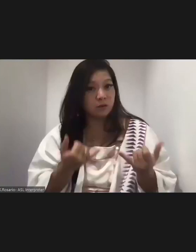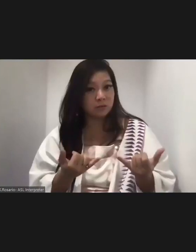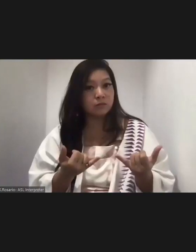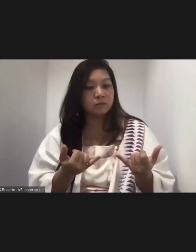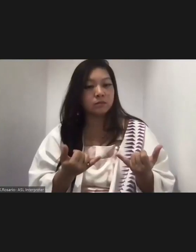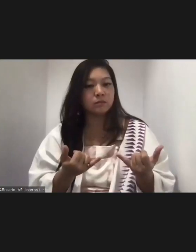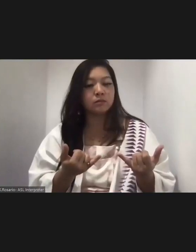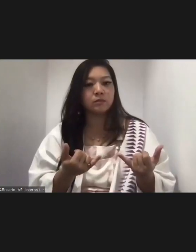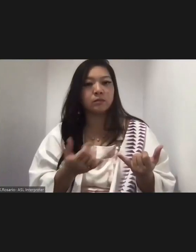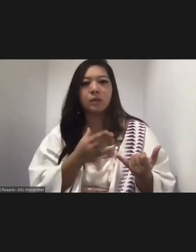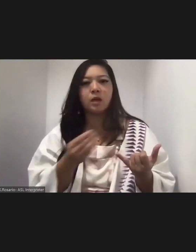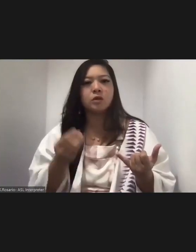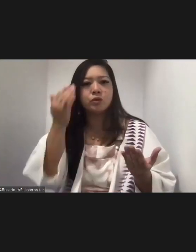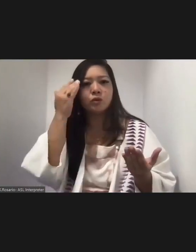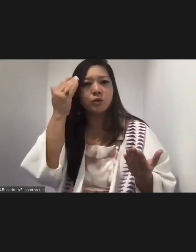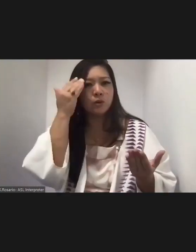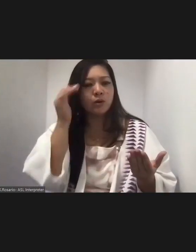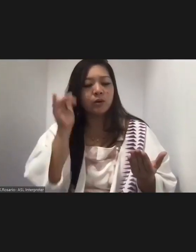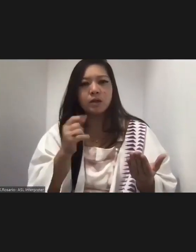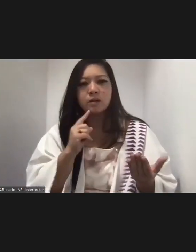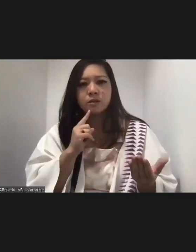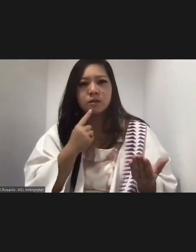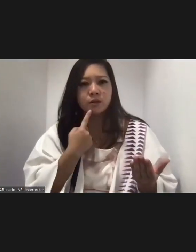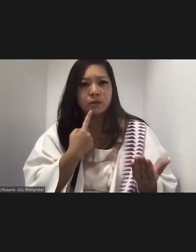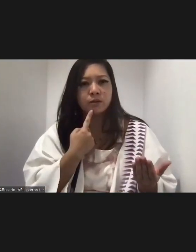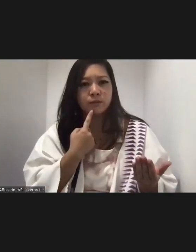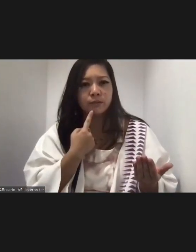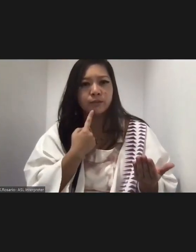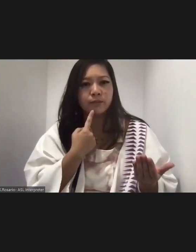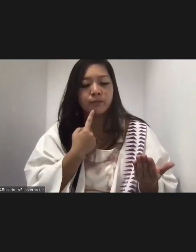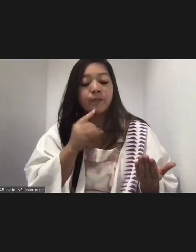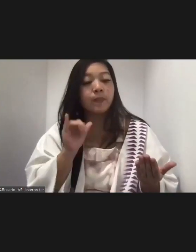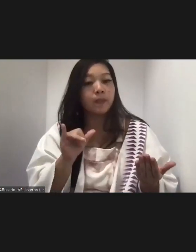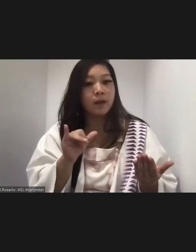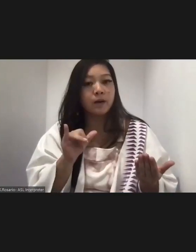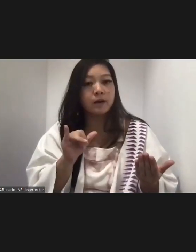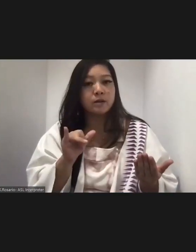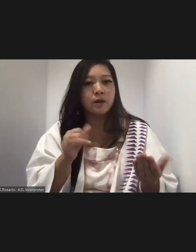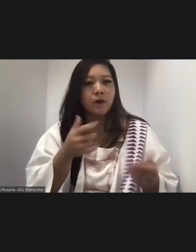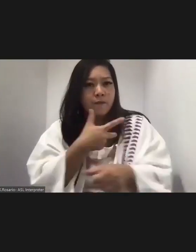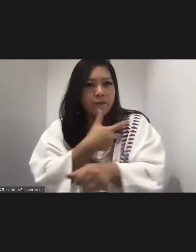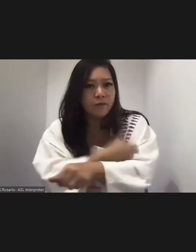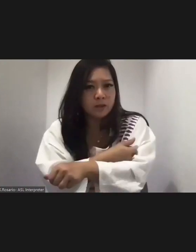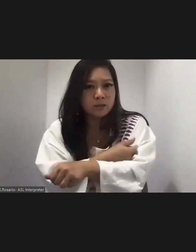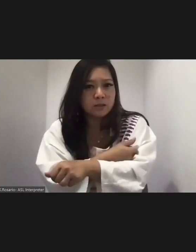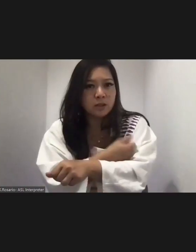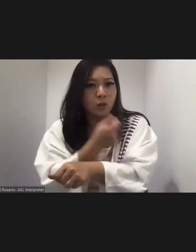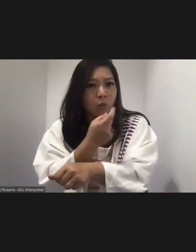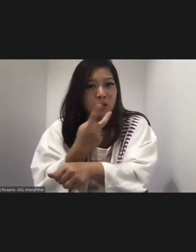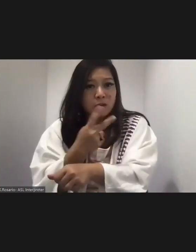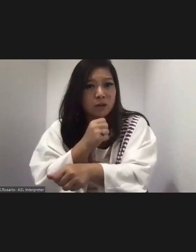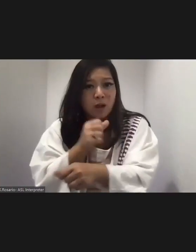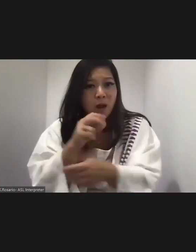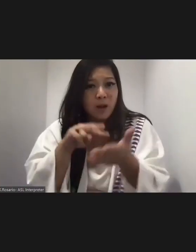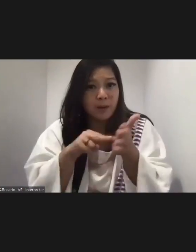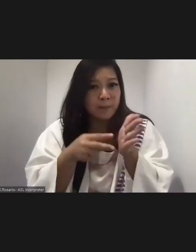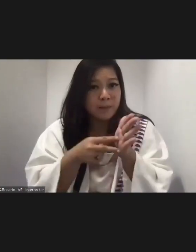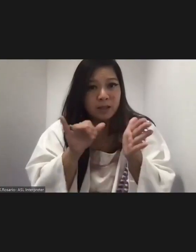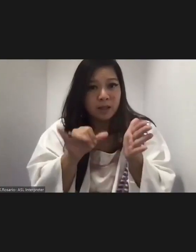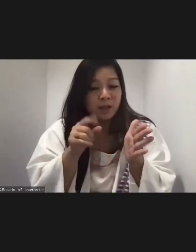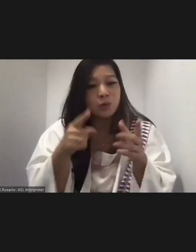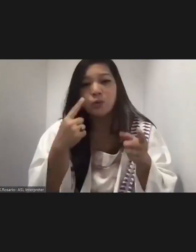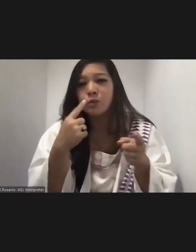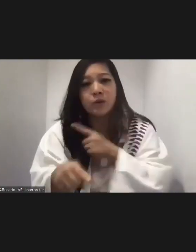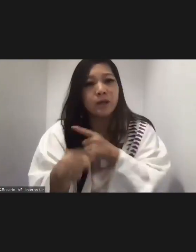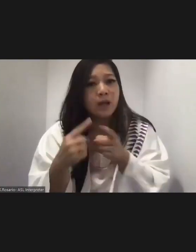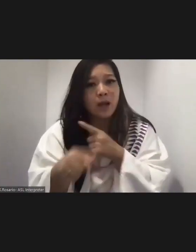and to note seriously that being vaccinated does not mean that you